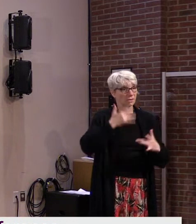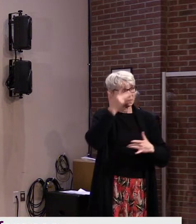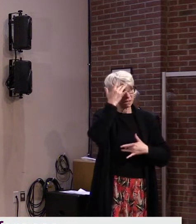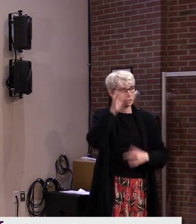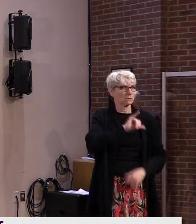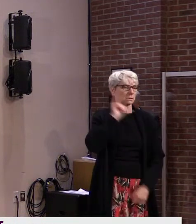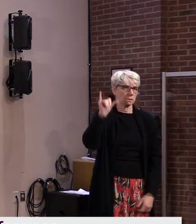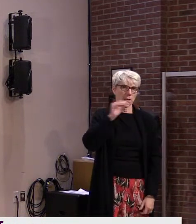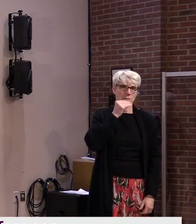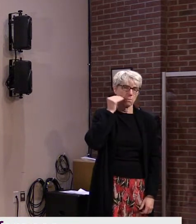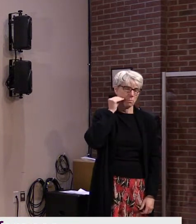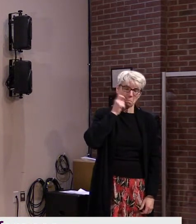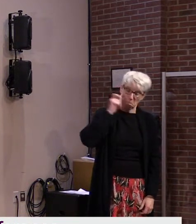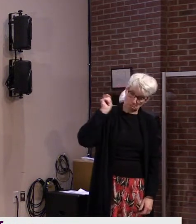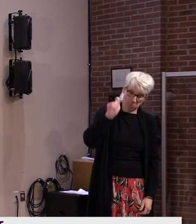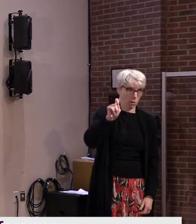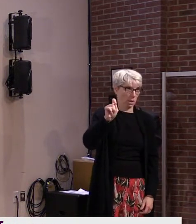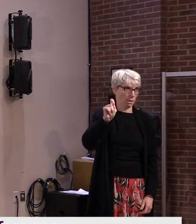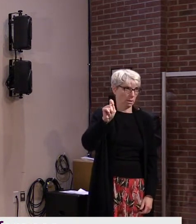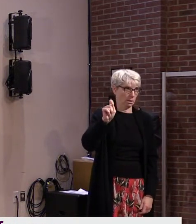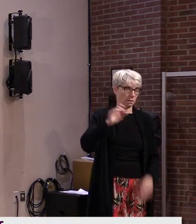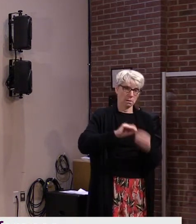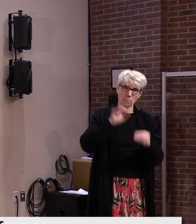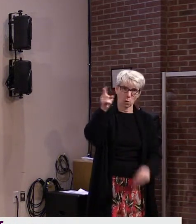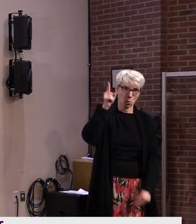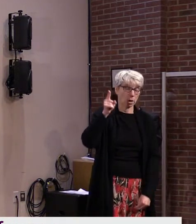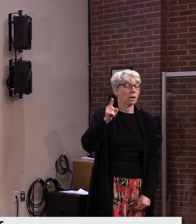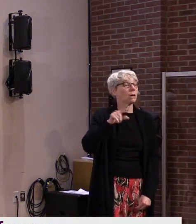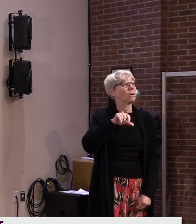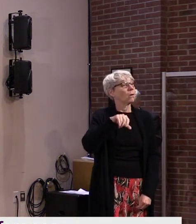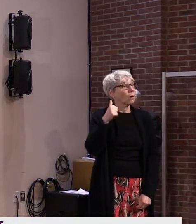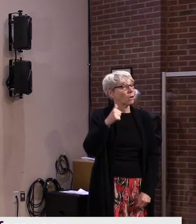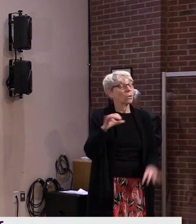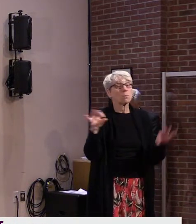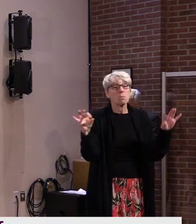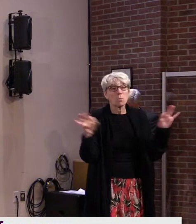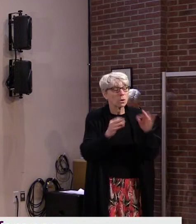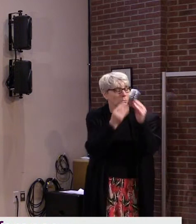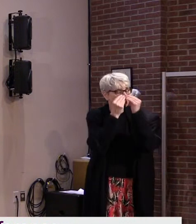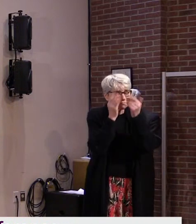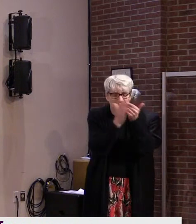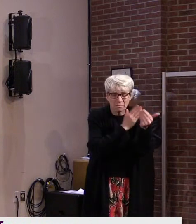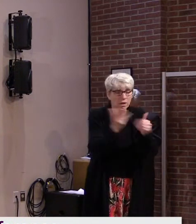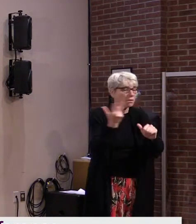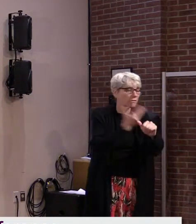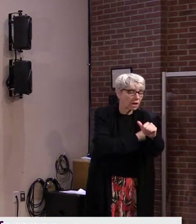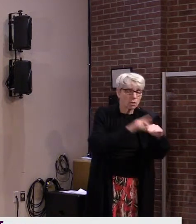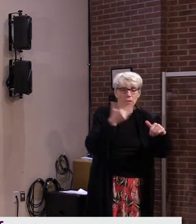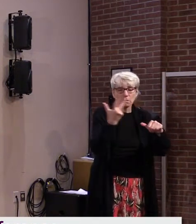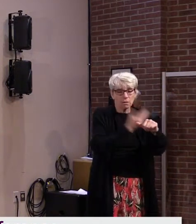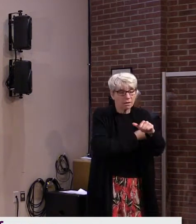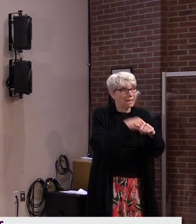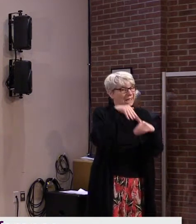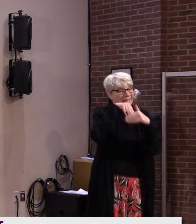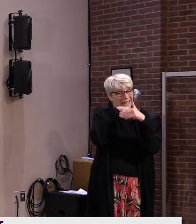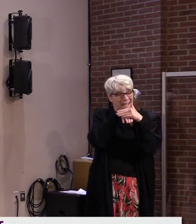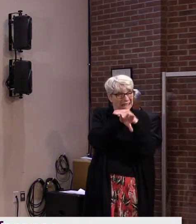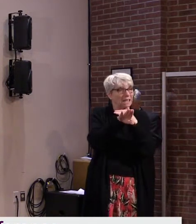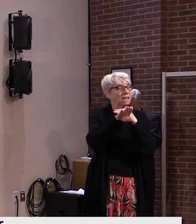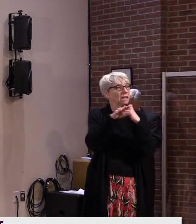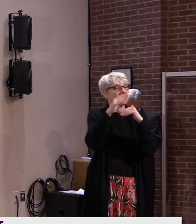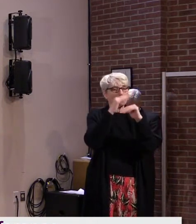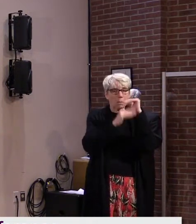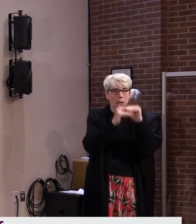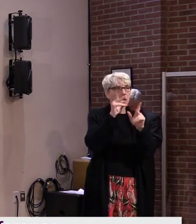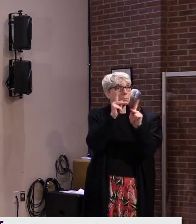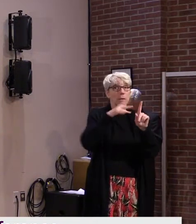sick, the other most important thing you can do, whether you're vaccinated or not, is wear a mask indoors to protect yourself